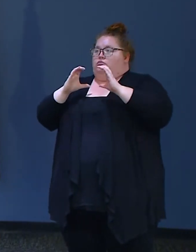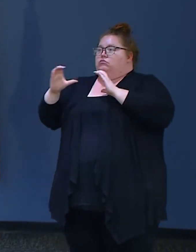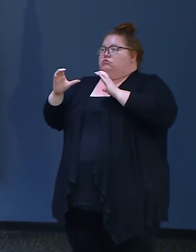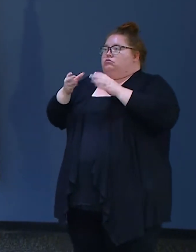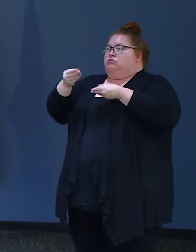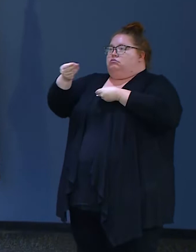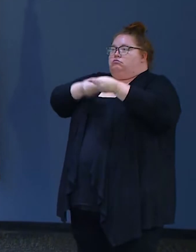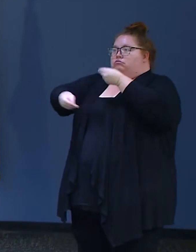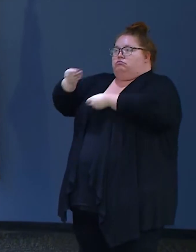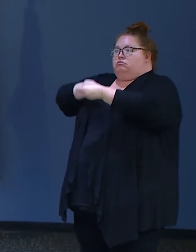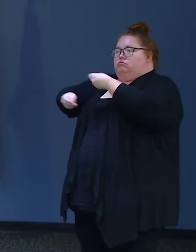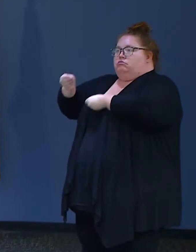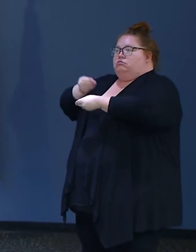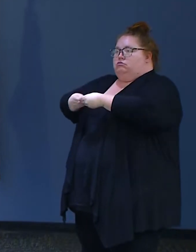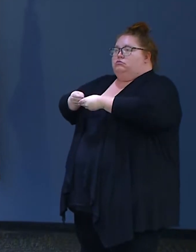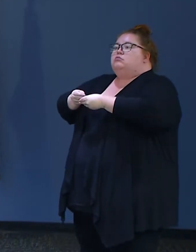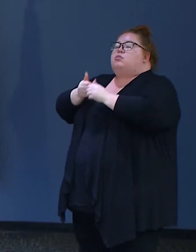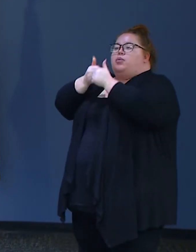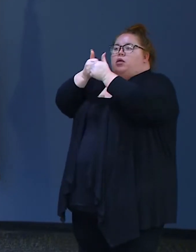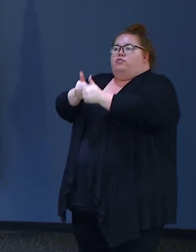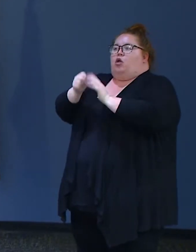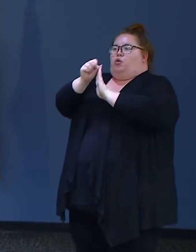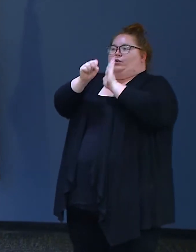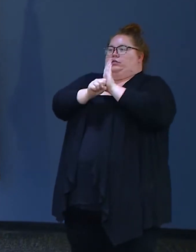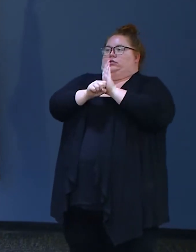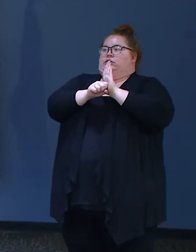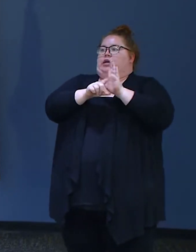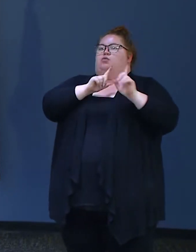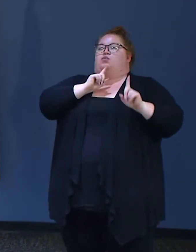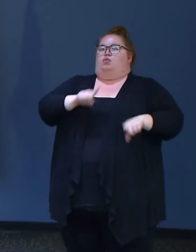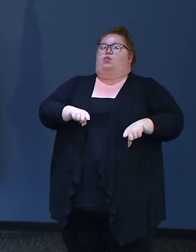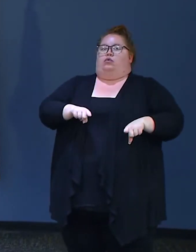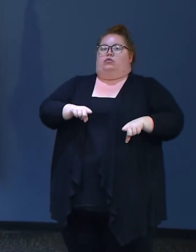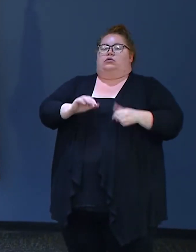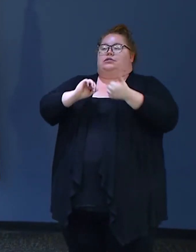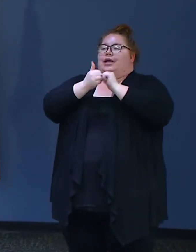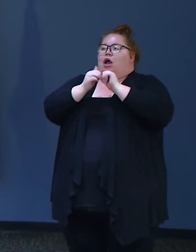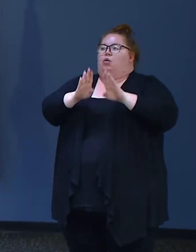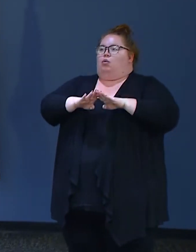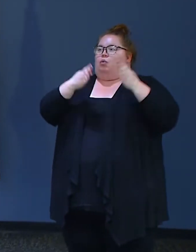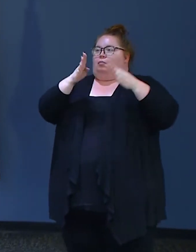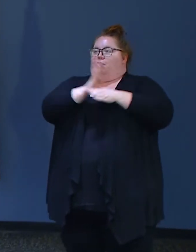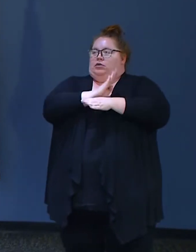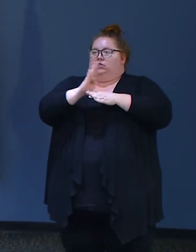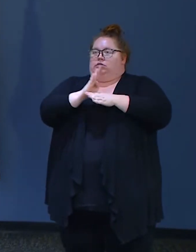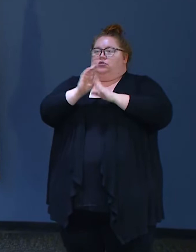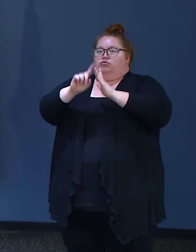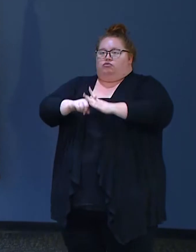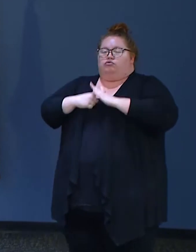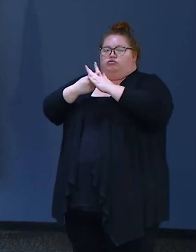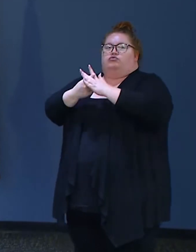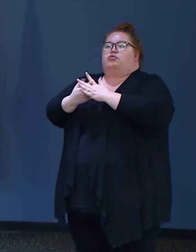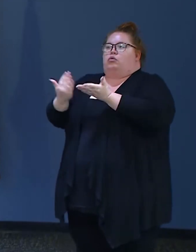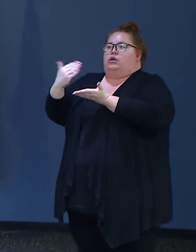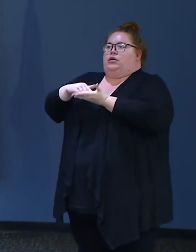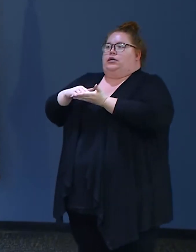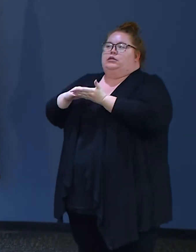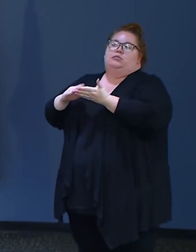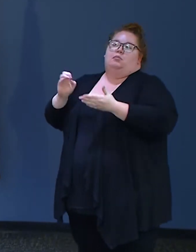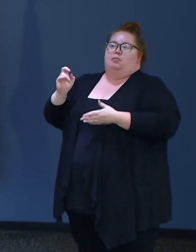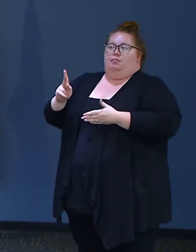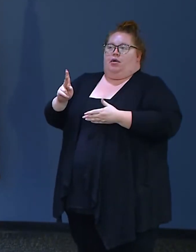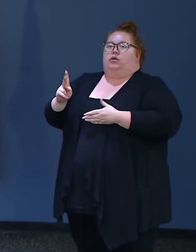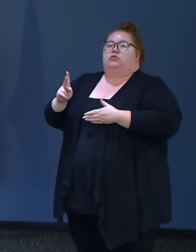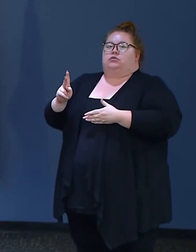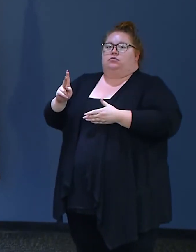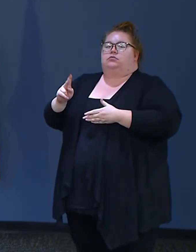on state directives related to reopening business and restarting the economy. Those industry sectors